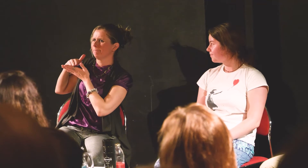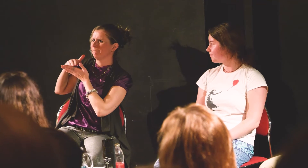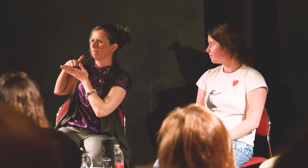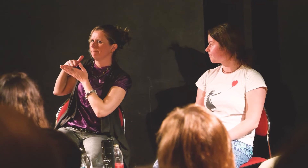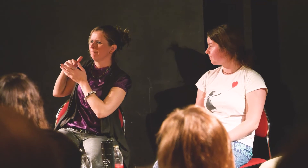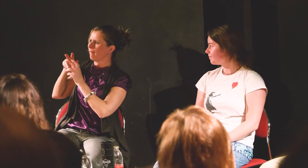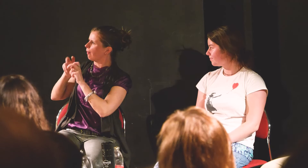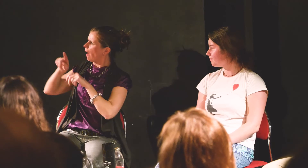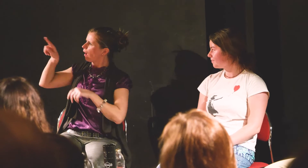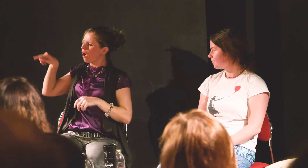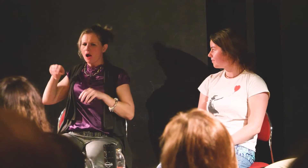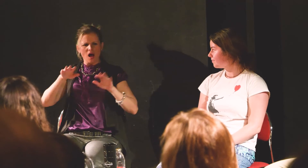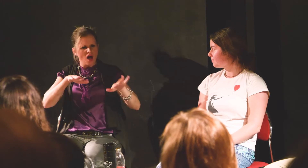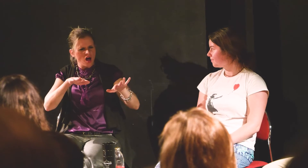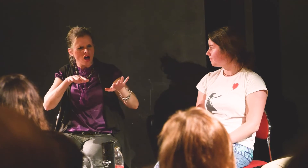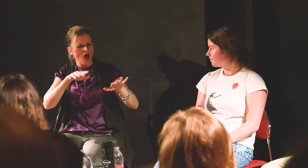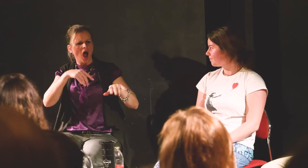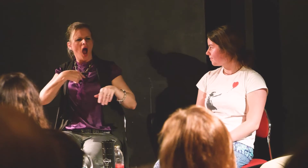We don't need your help.